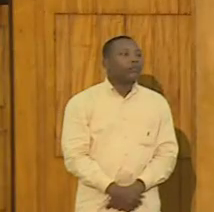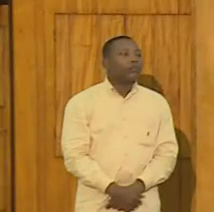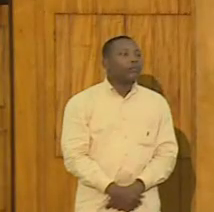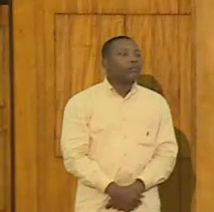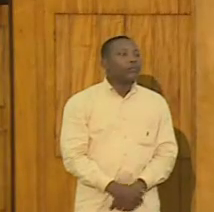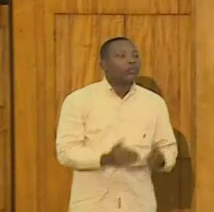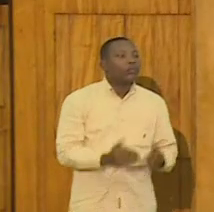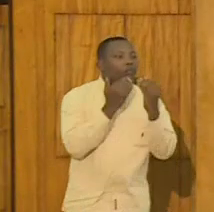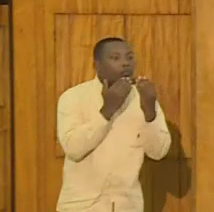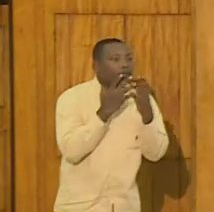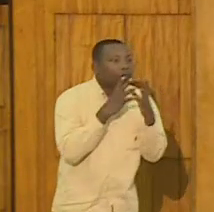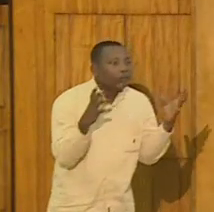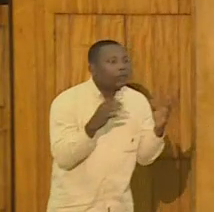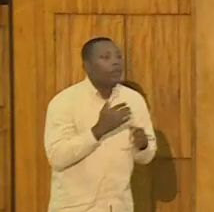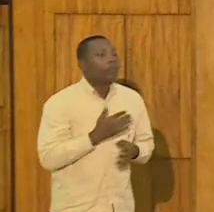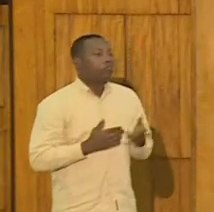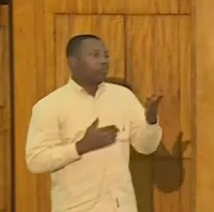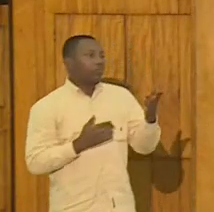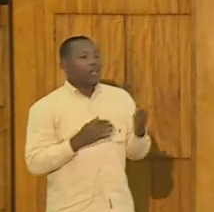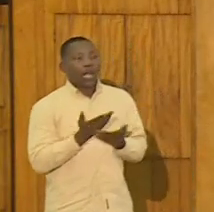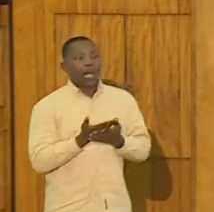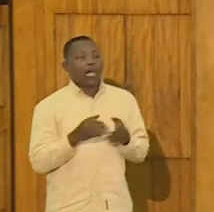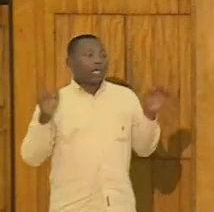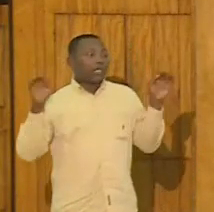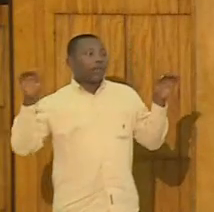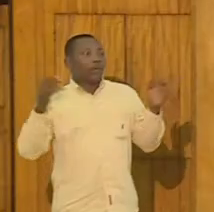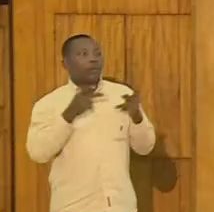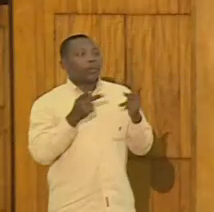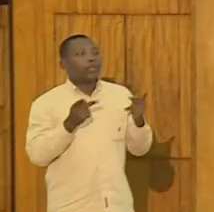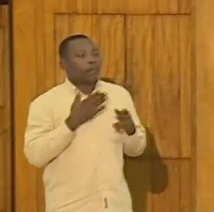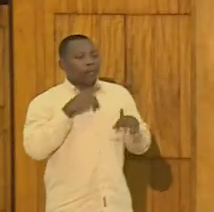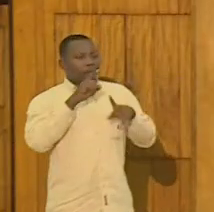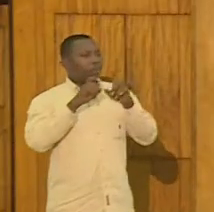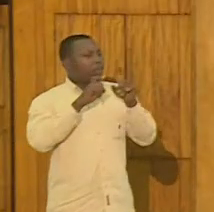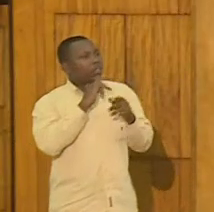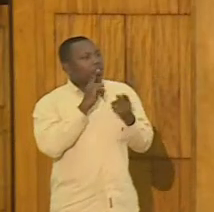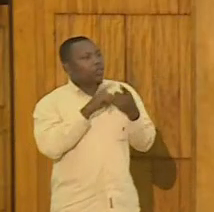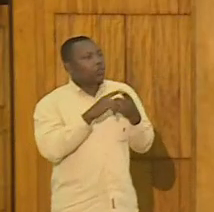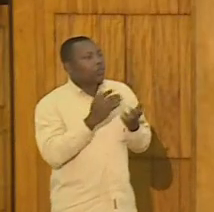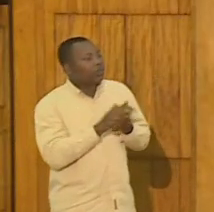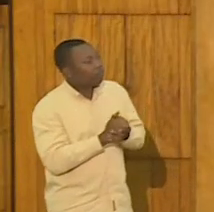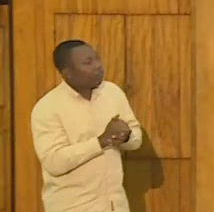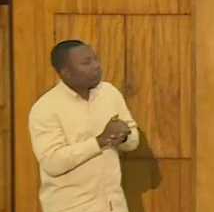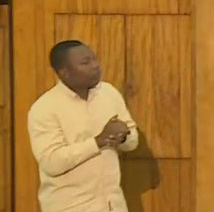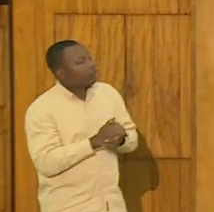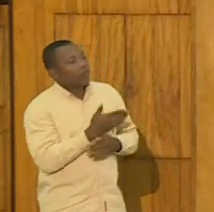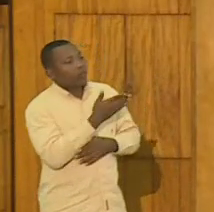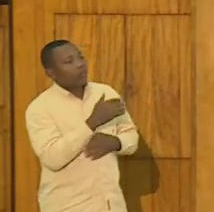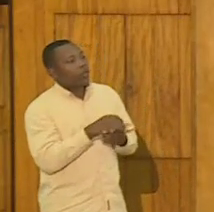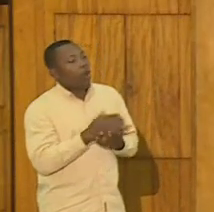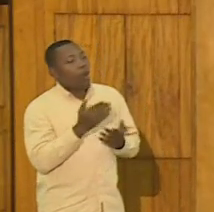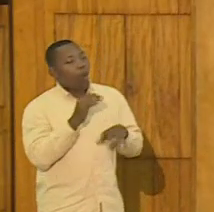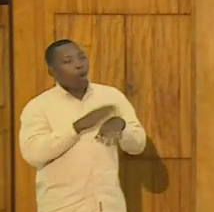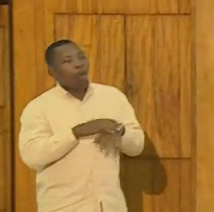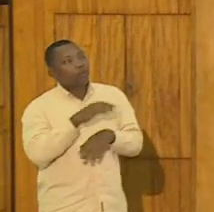Thank you very much. My name is Batsi Makunike. I'm from Zimbabwe. My question is to Oluwashola on female